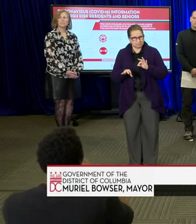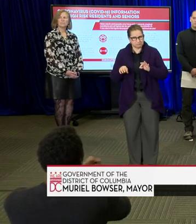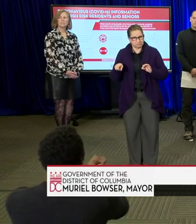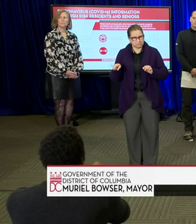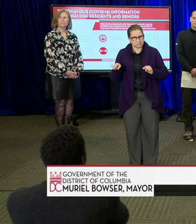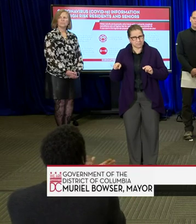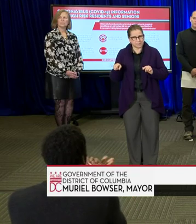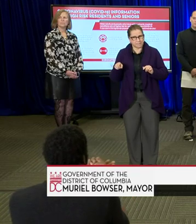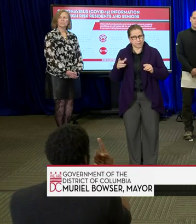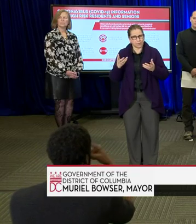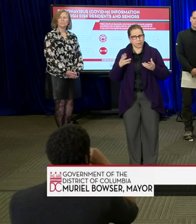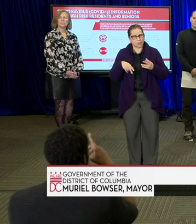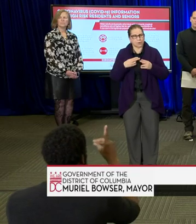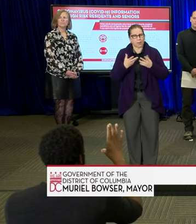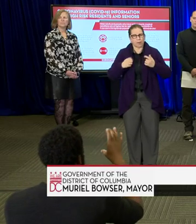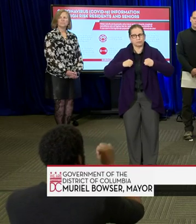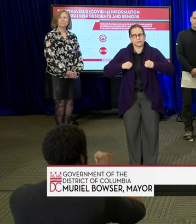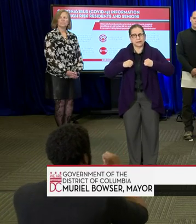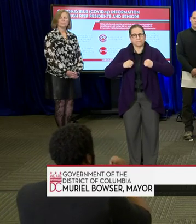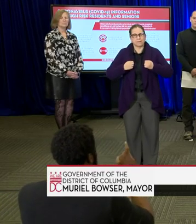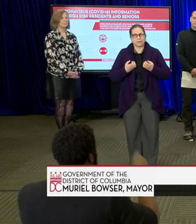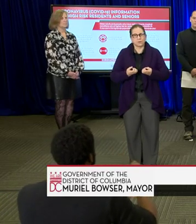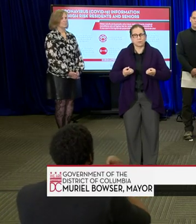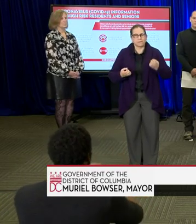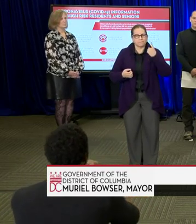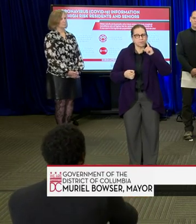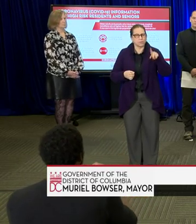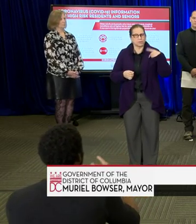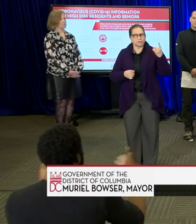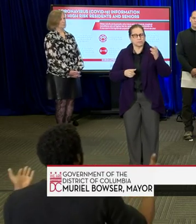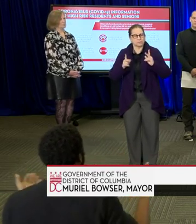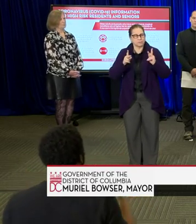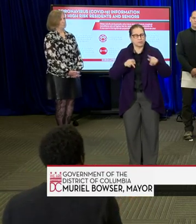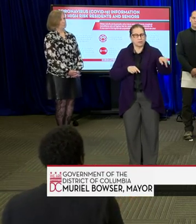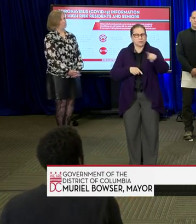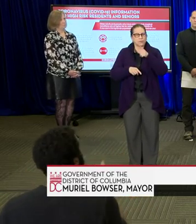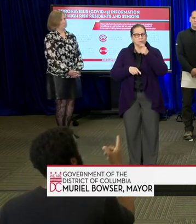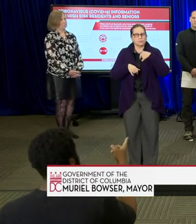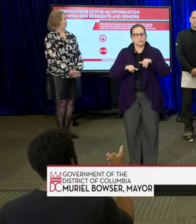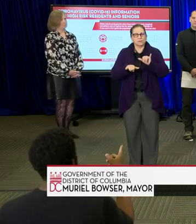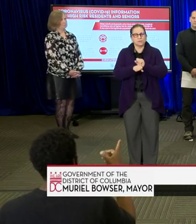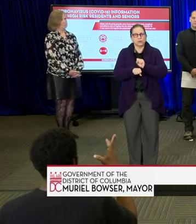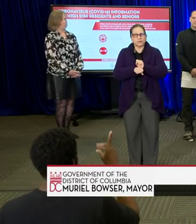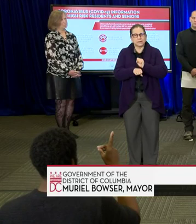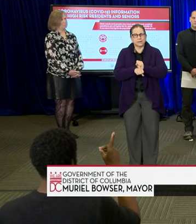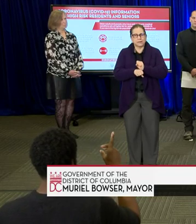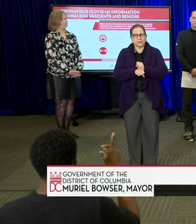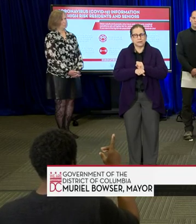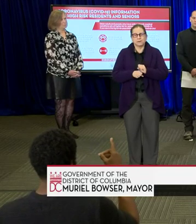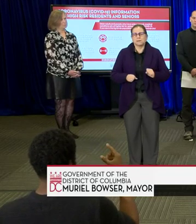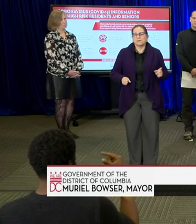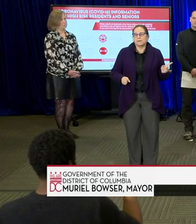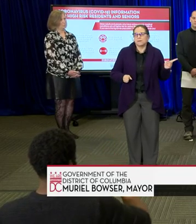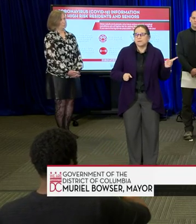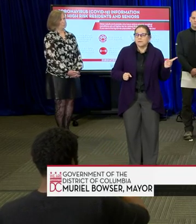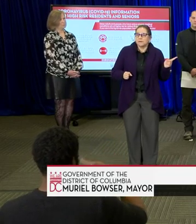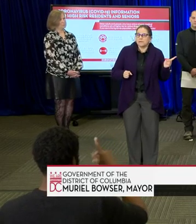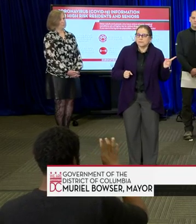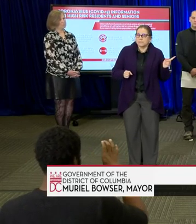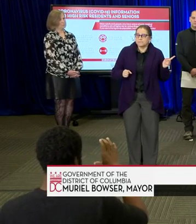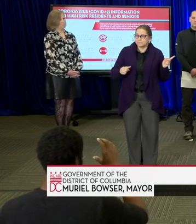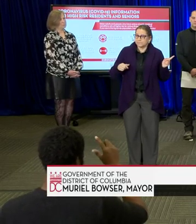have to, let's say, work in these areas? Well, Sam, what city employees that we're focused on, not just D.C.